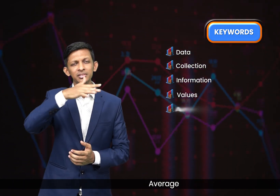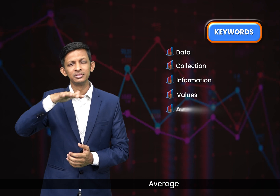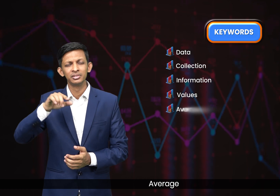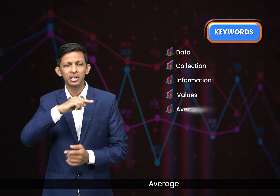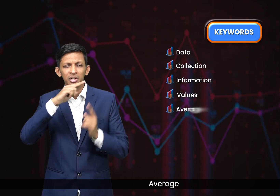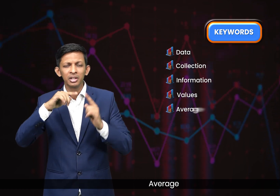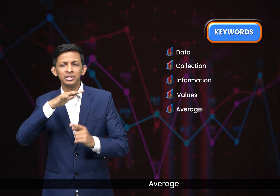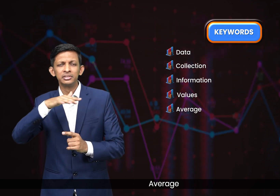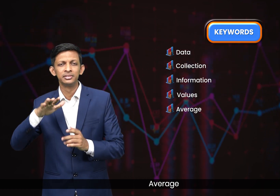average,